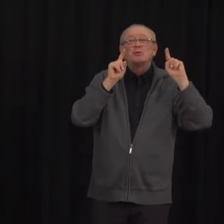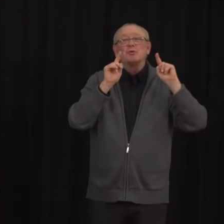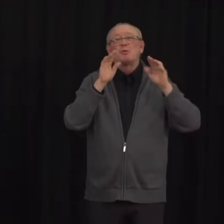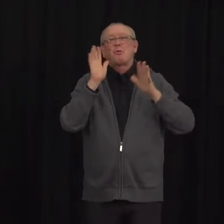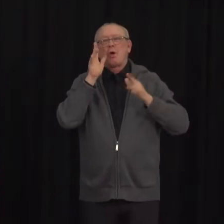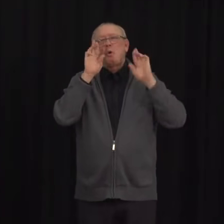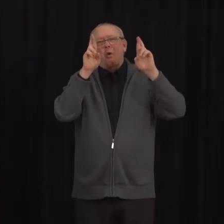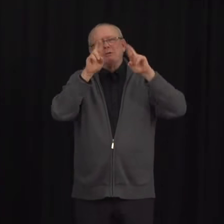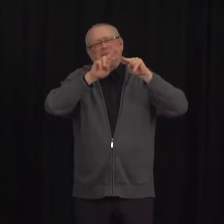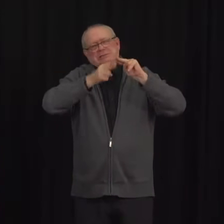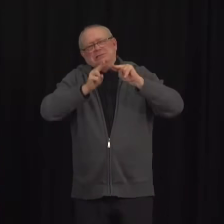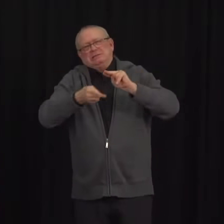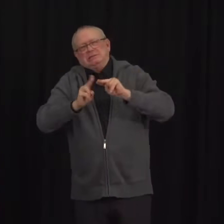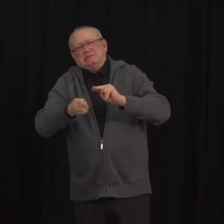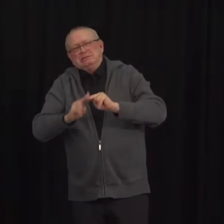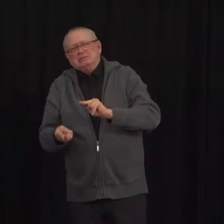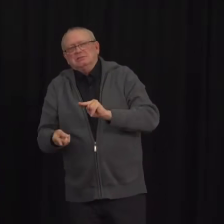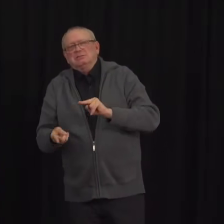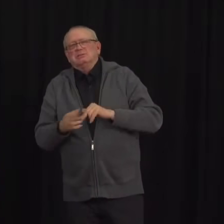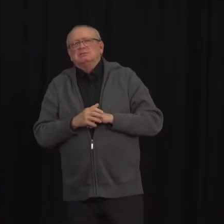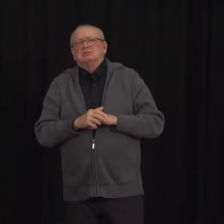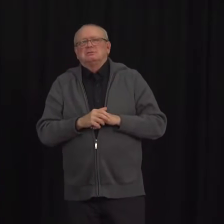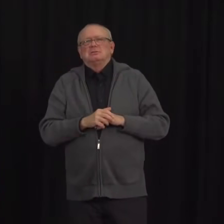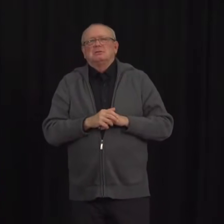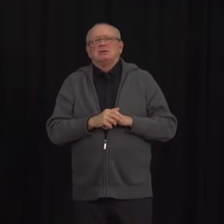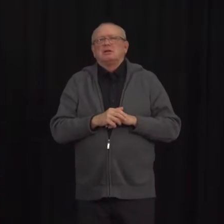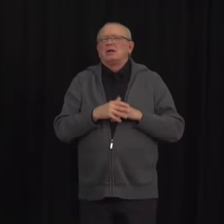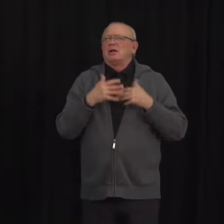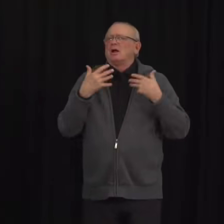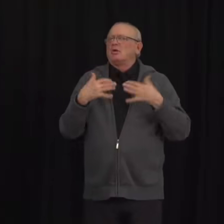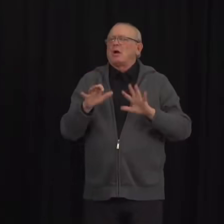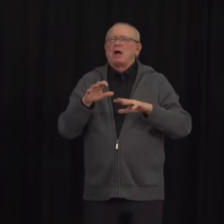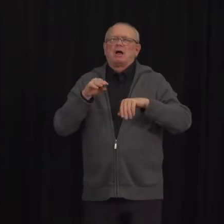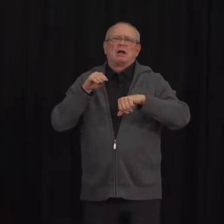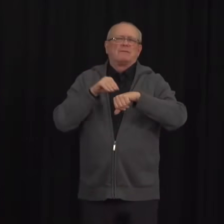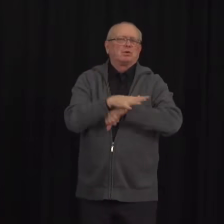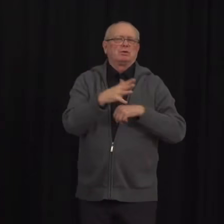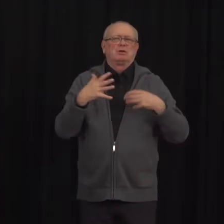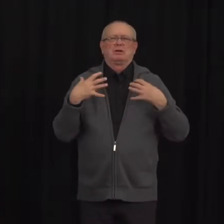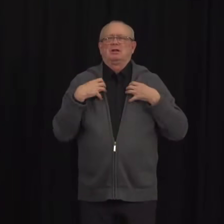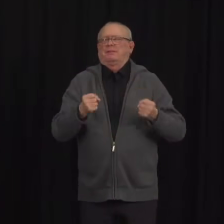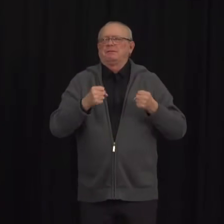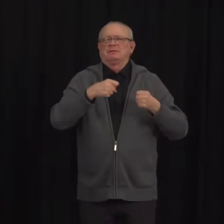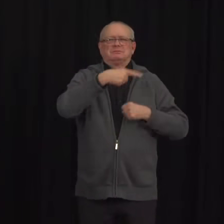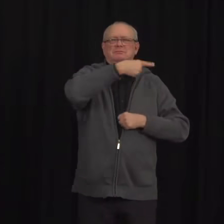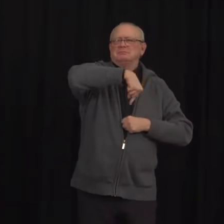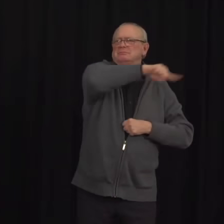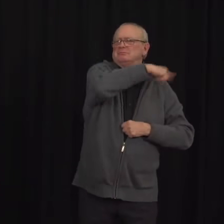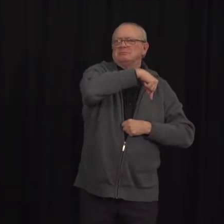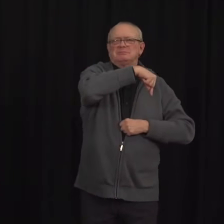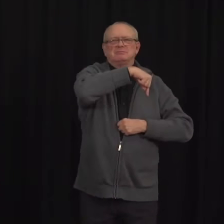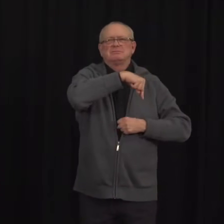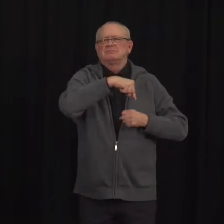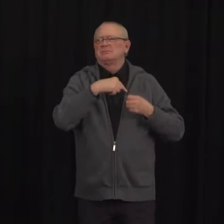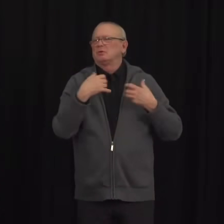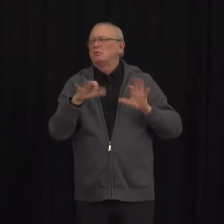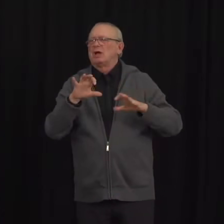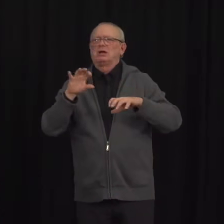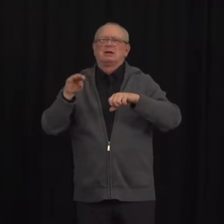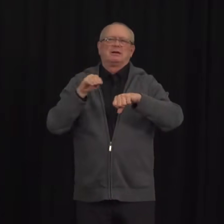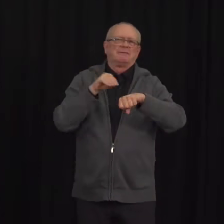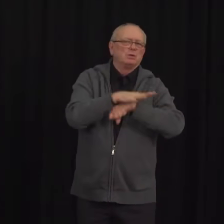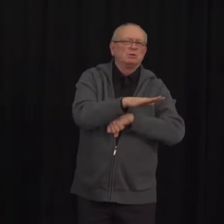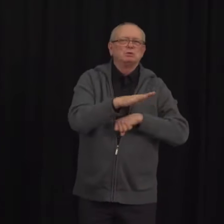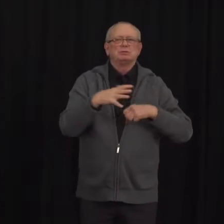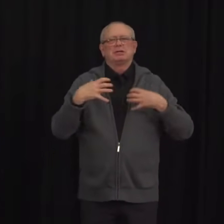do not, again, impact the healthcare system. And I want to underline that point that if